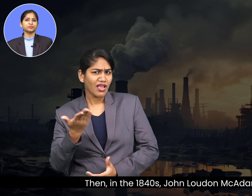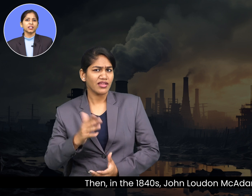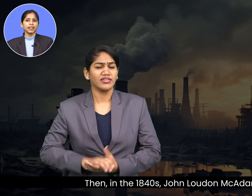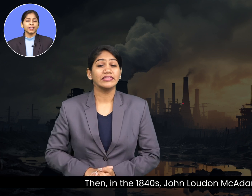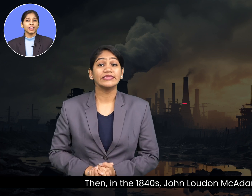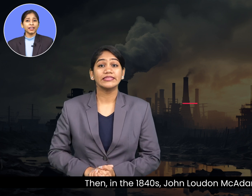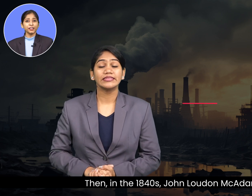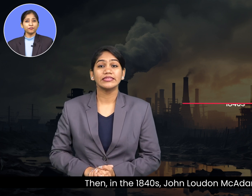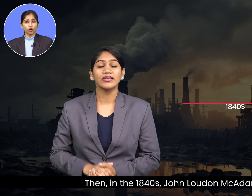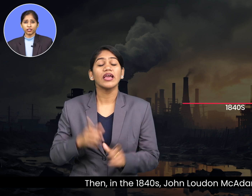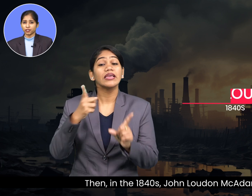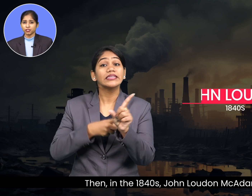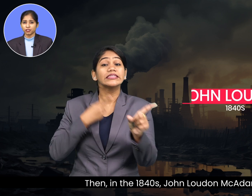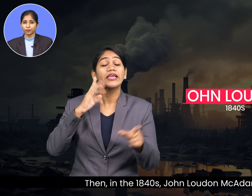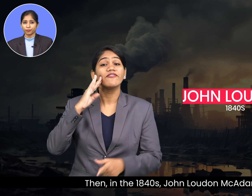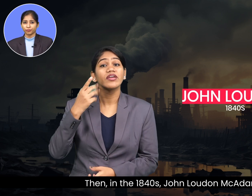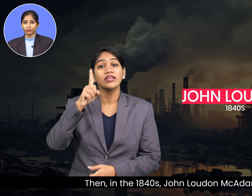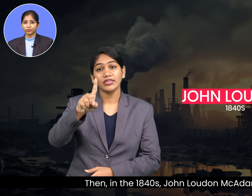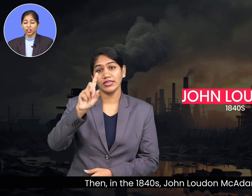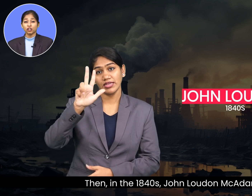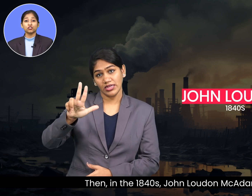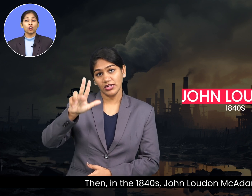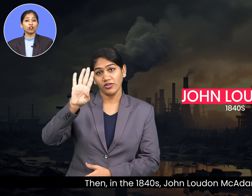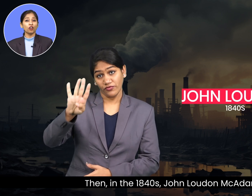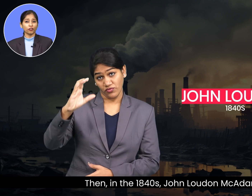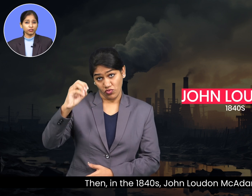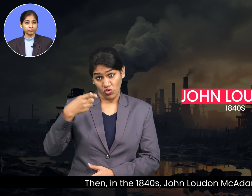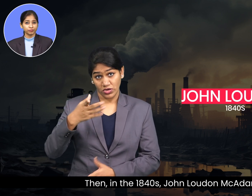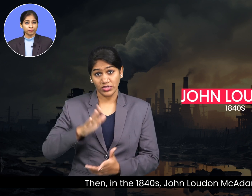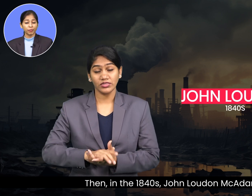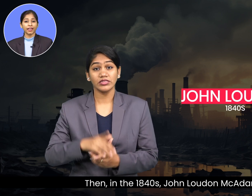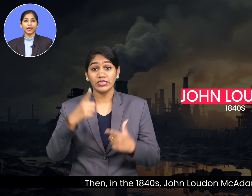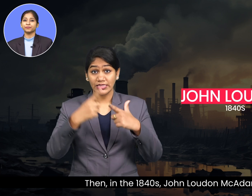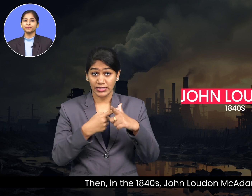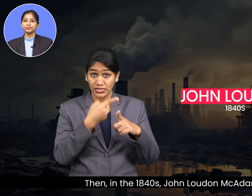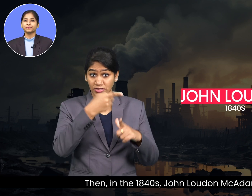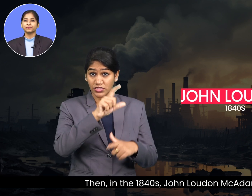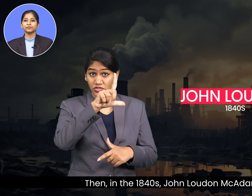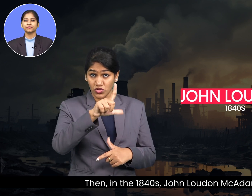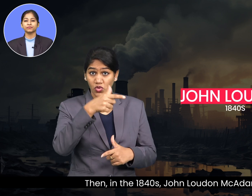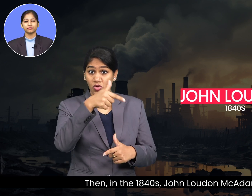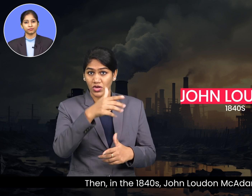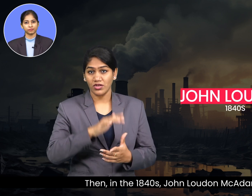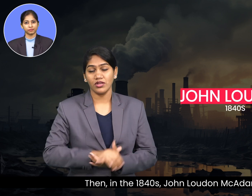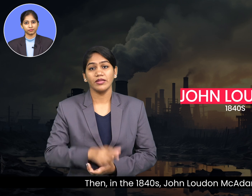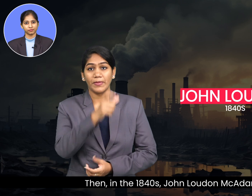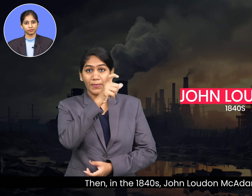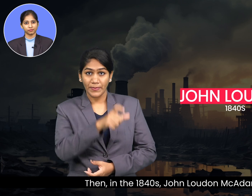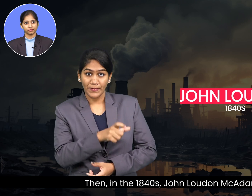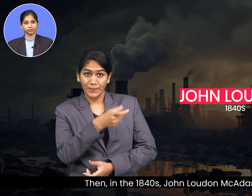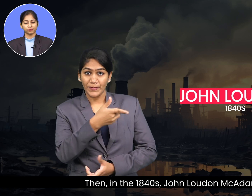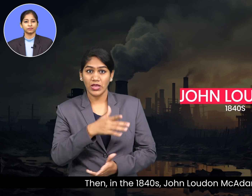Then, in the 1840s, John Loudon McAdam